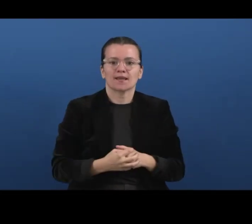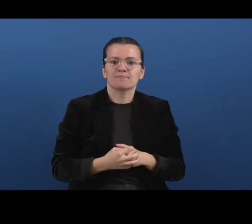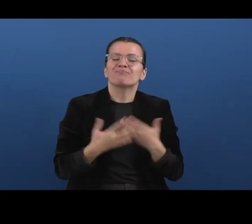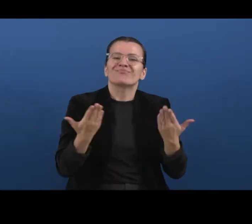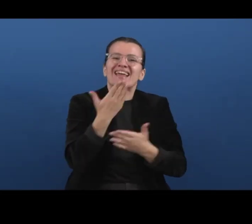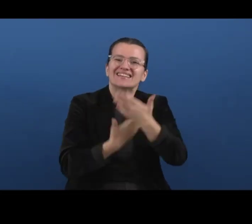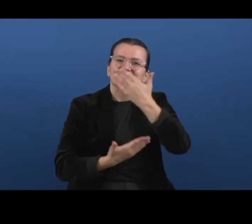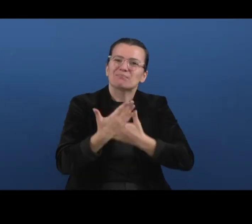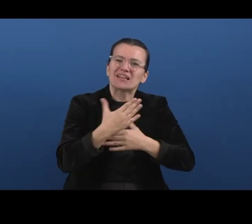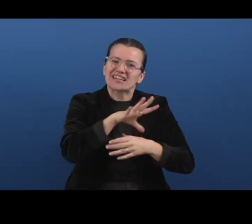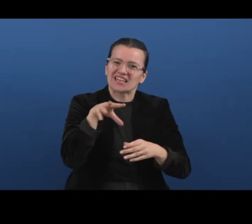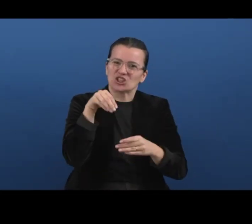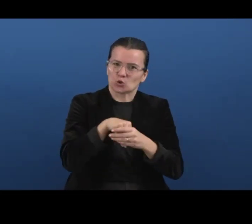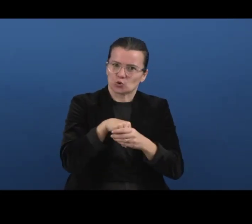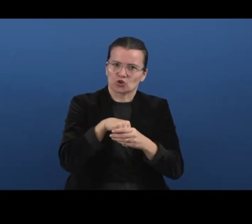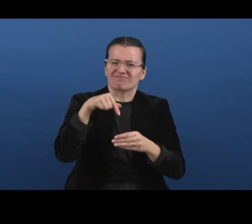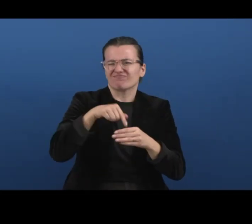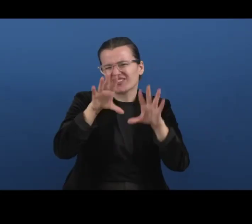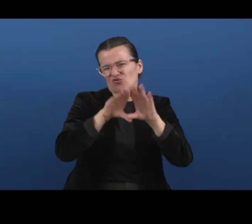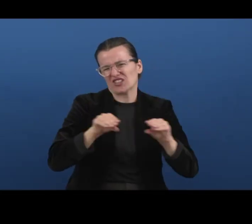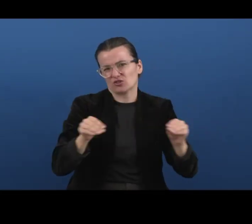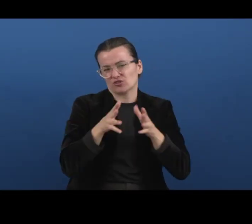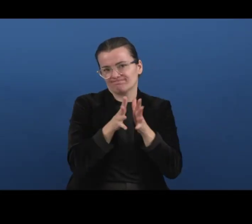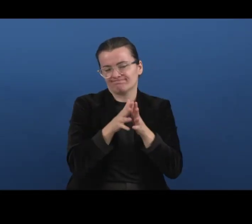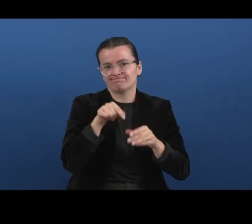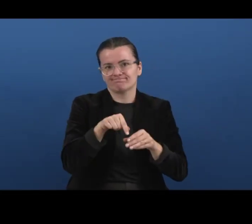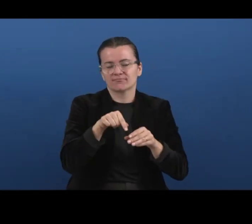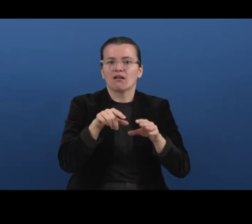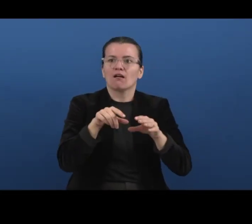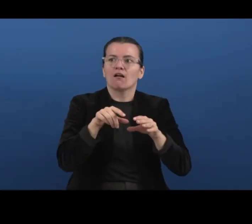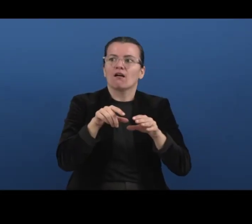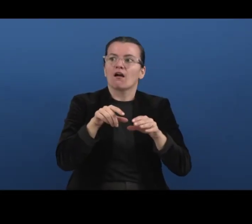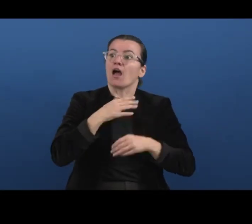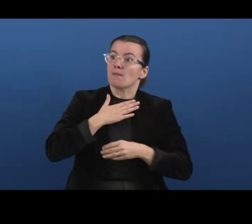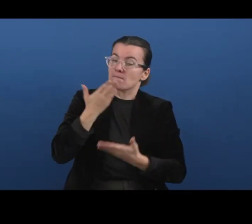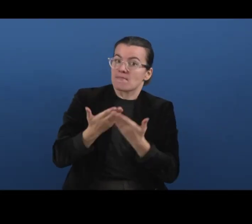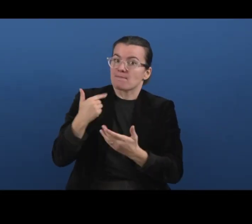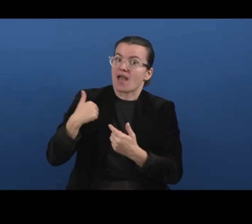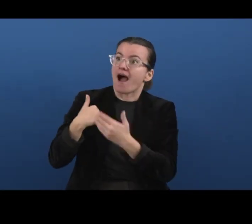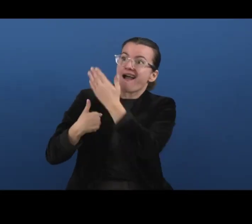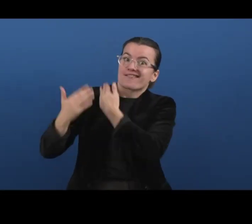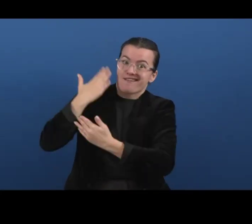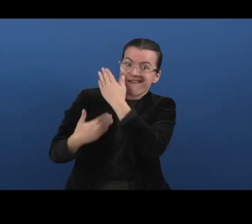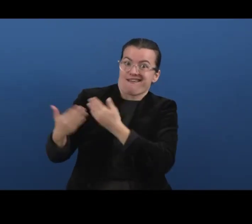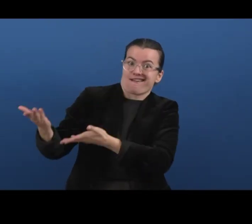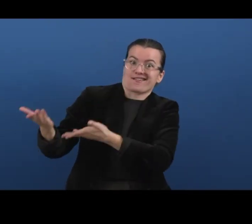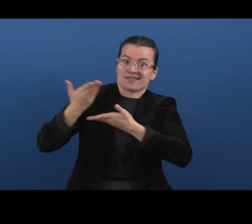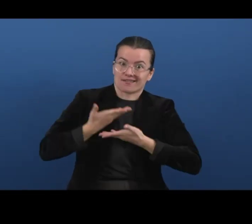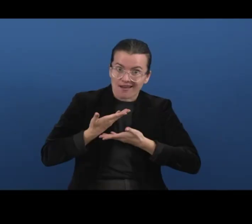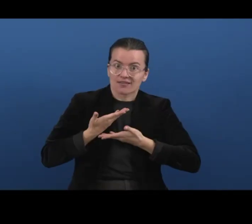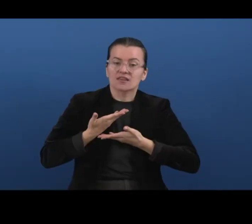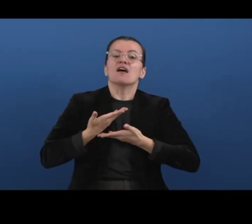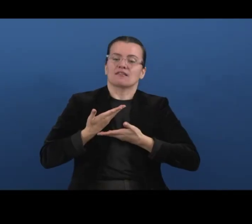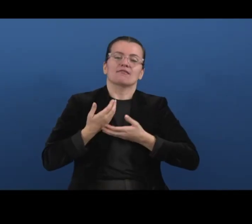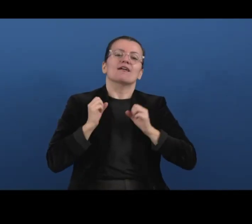about being able to receive care, and by receiving care, being able then to access and stay in